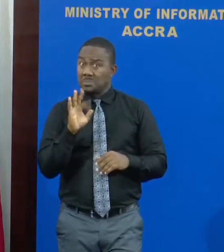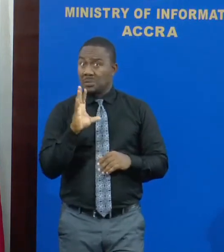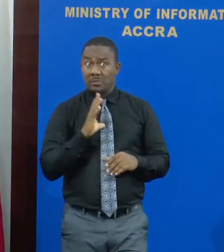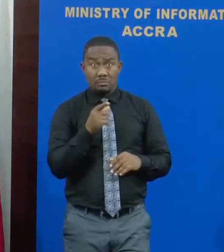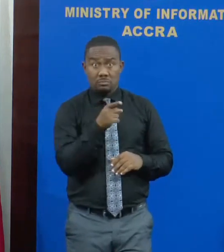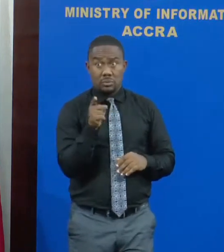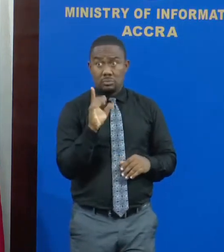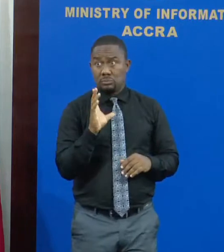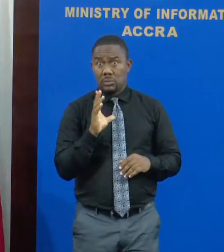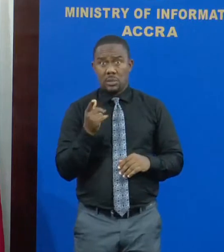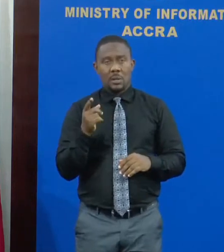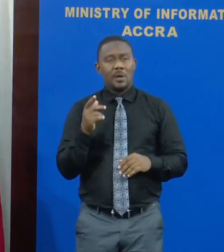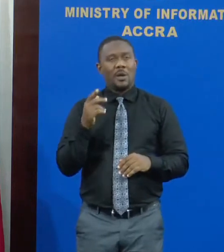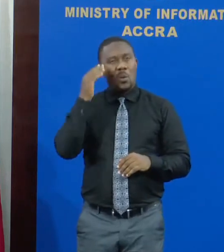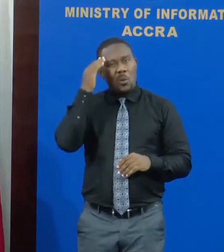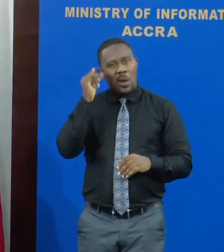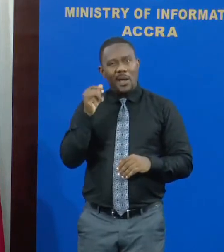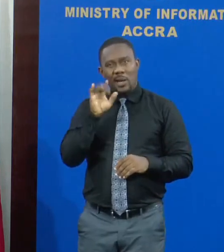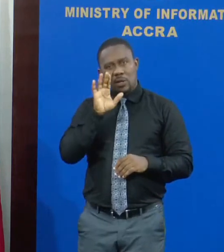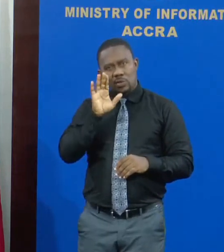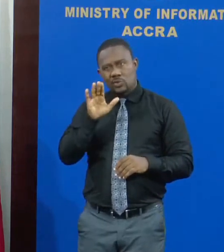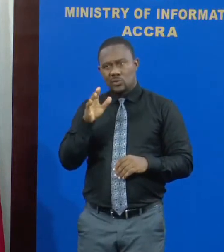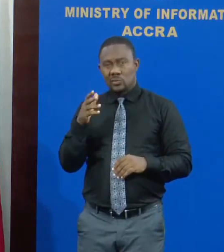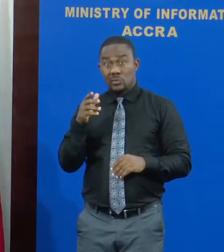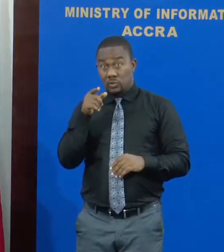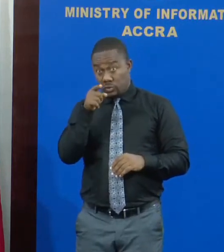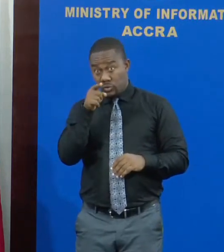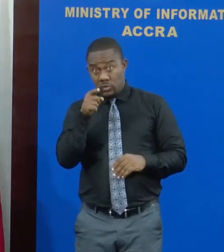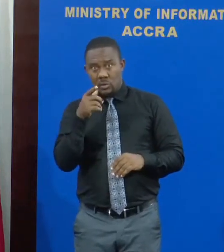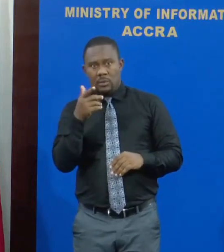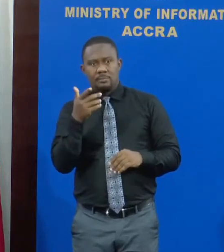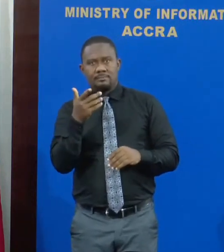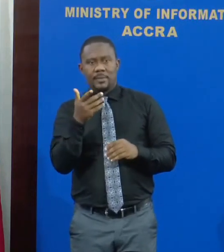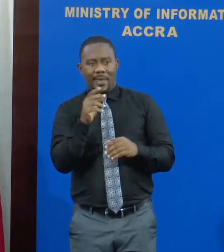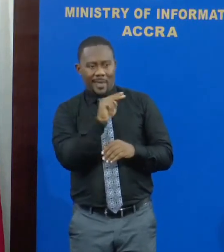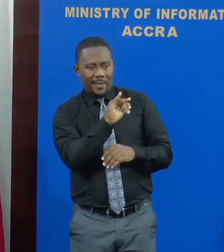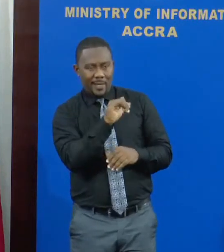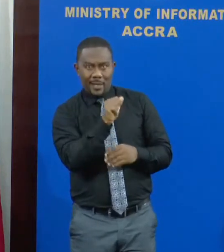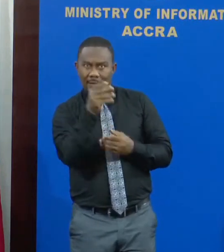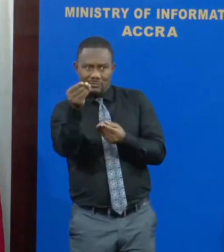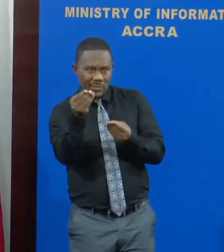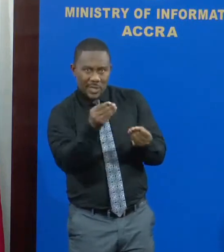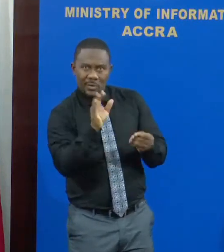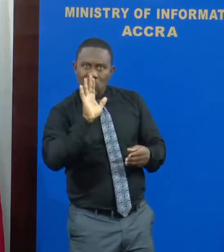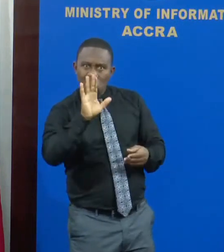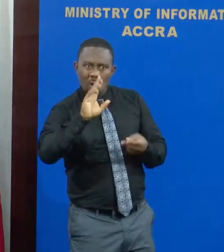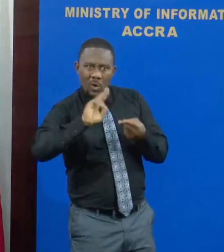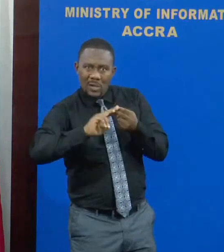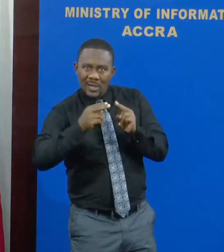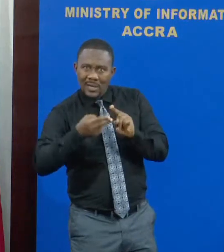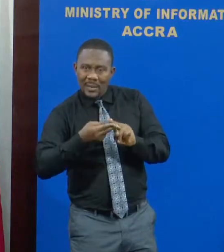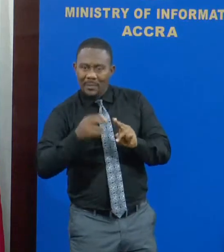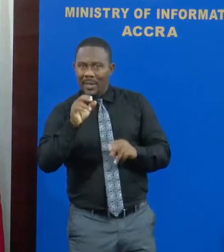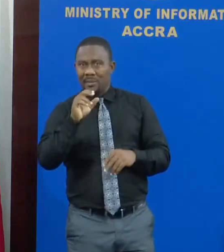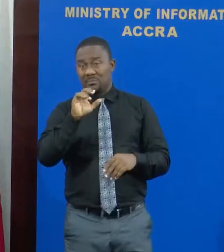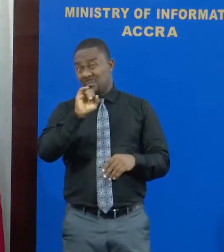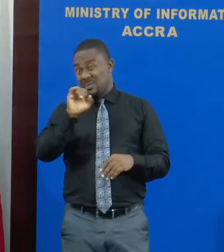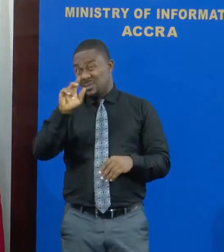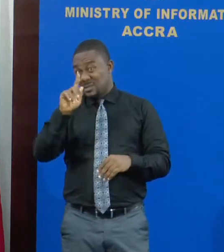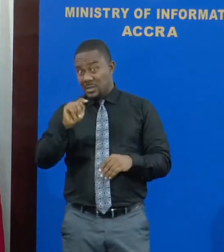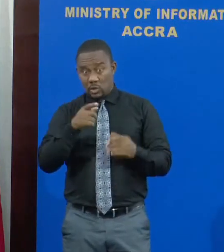those, that it is because you gave the NIA the requisite information for us to be able